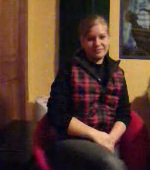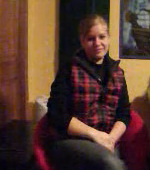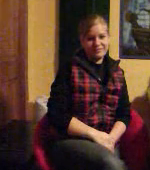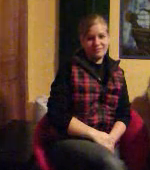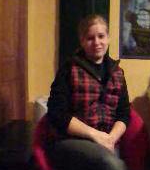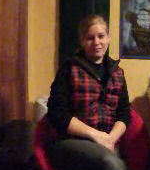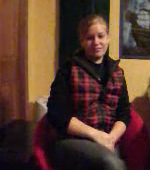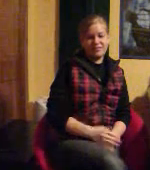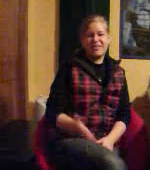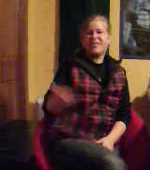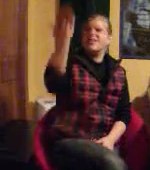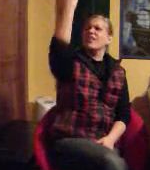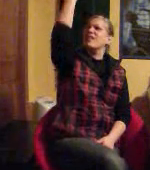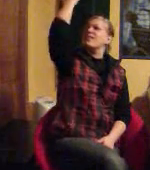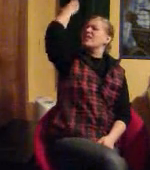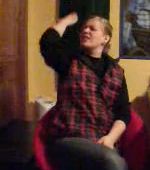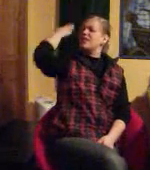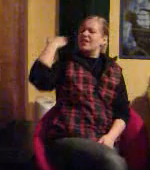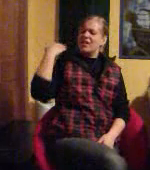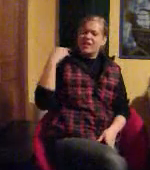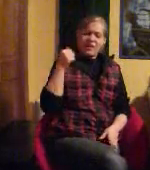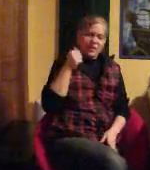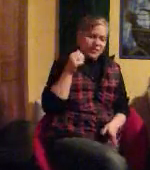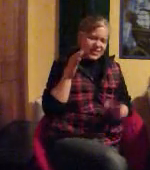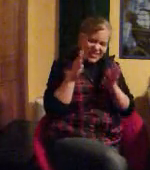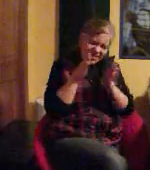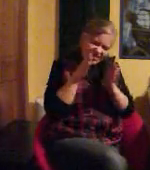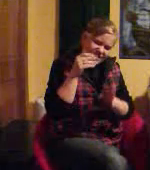Once there was a little girl who was very, very, very little.